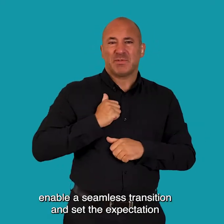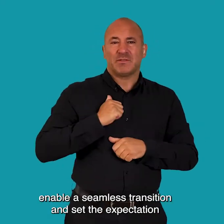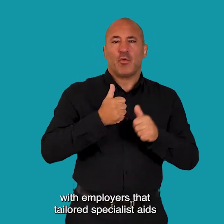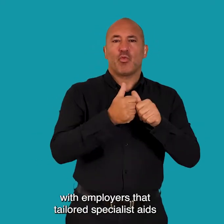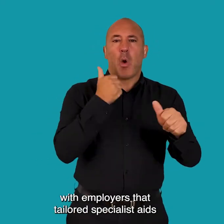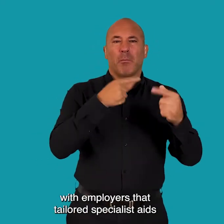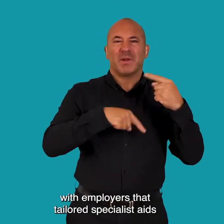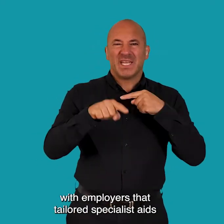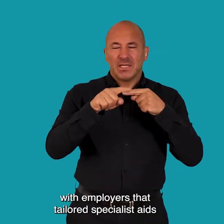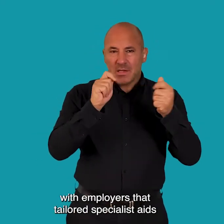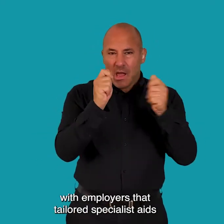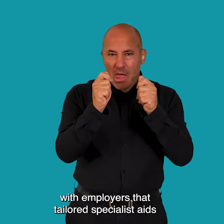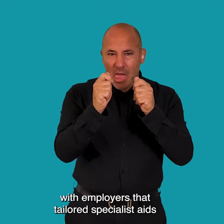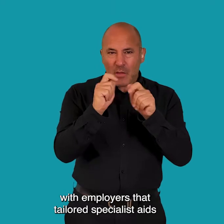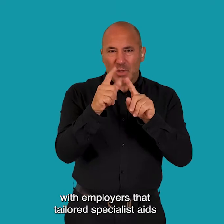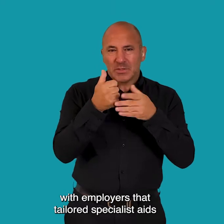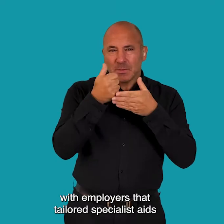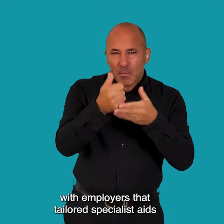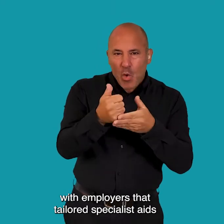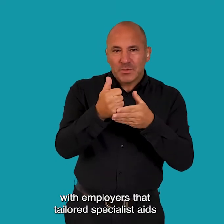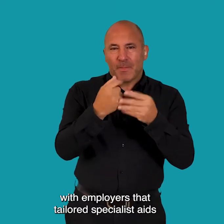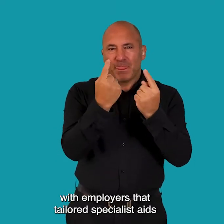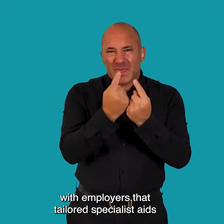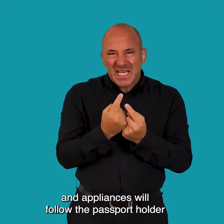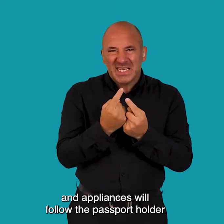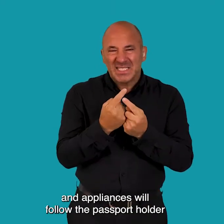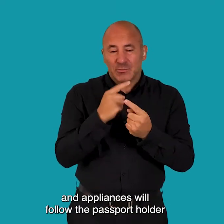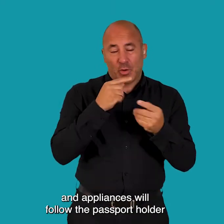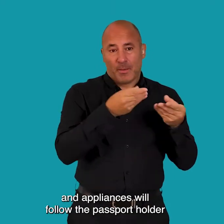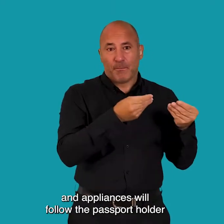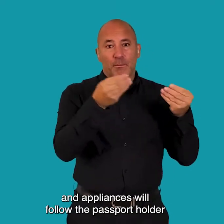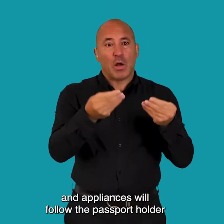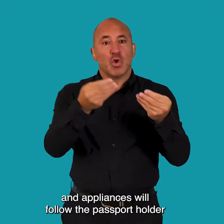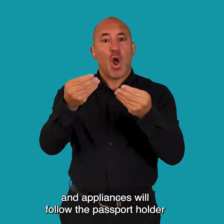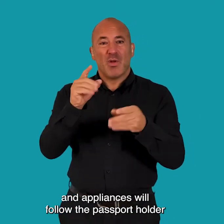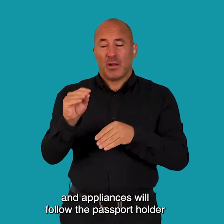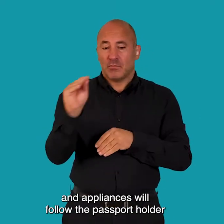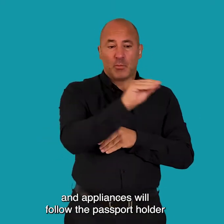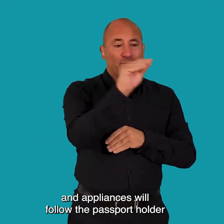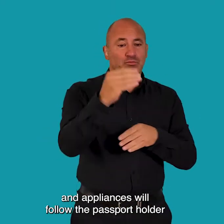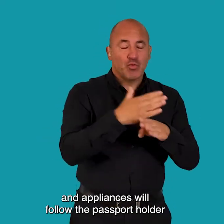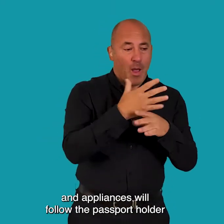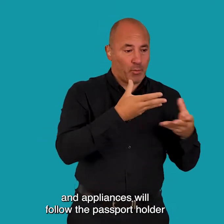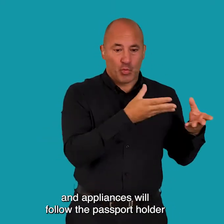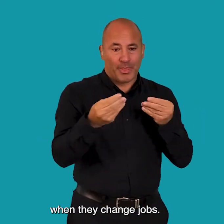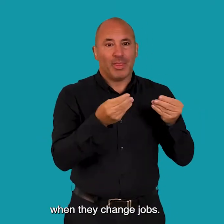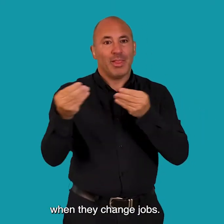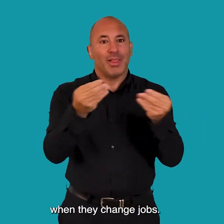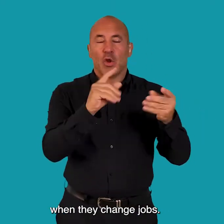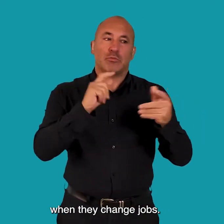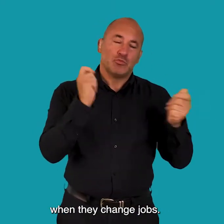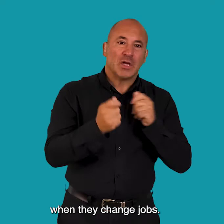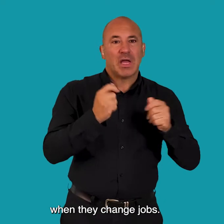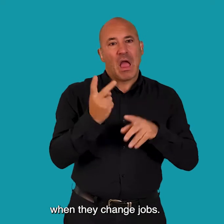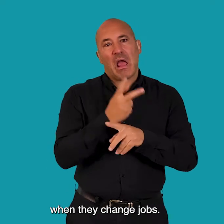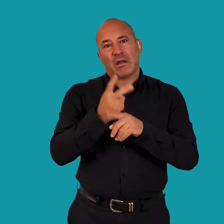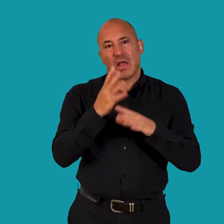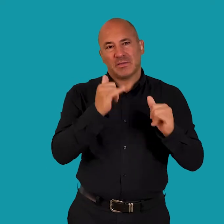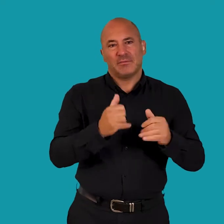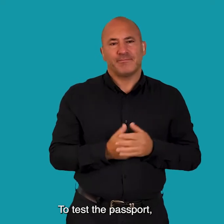with employers that tailored specialist aids and appliances will follow the passport holder when they change jobs. To